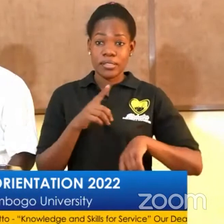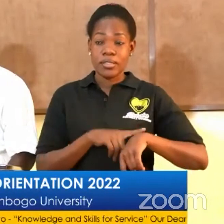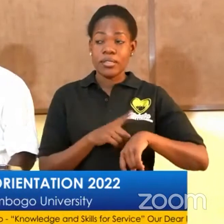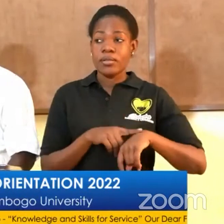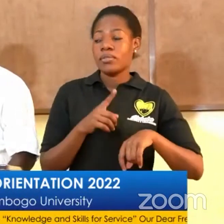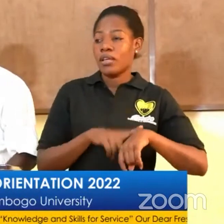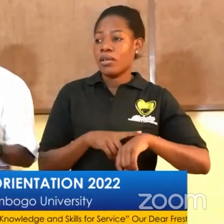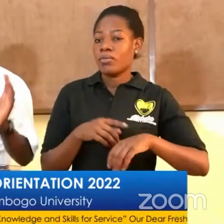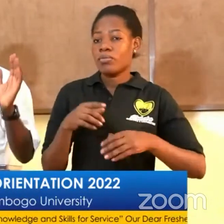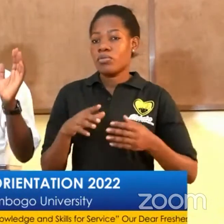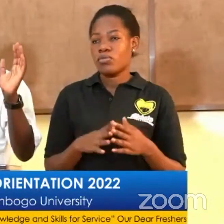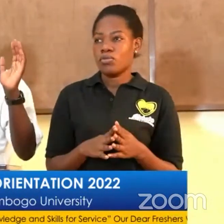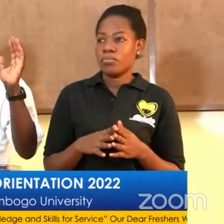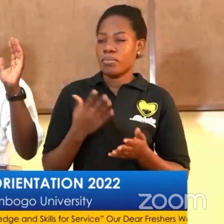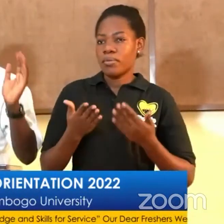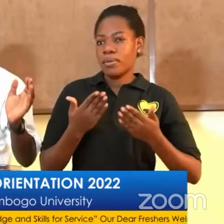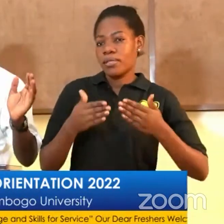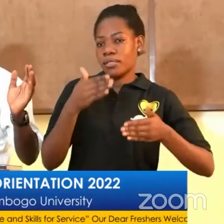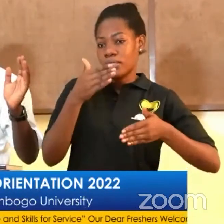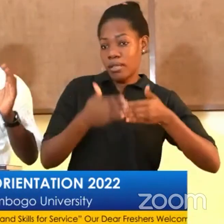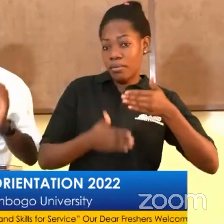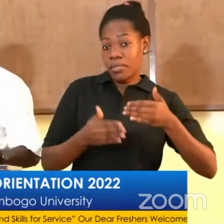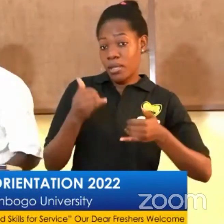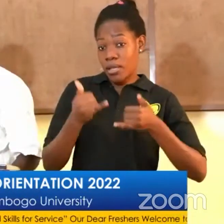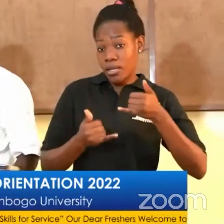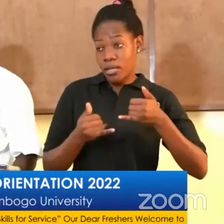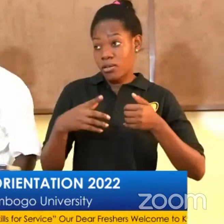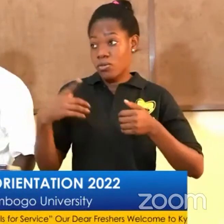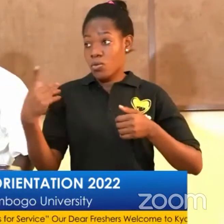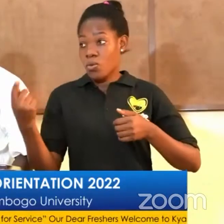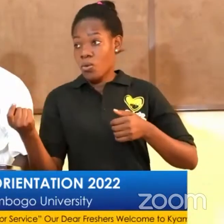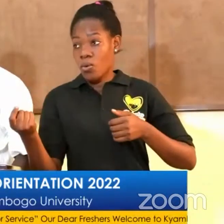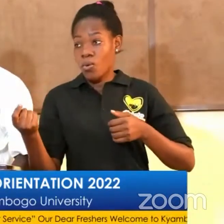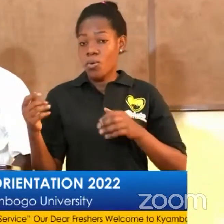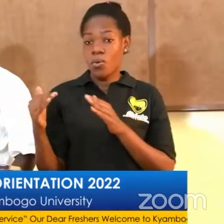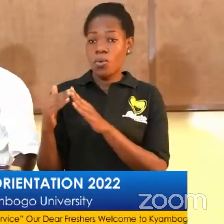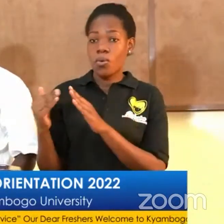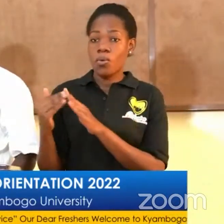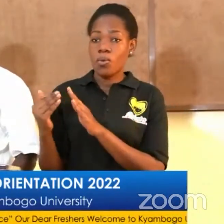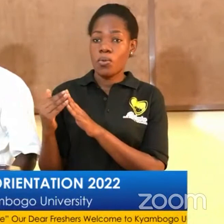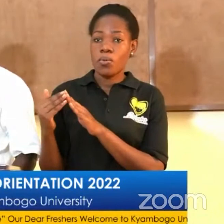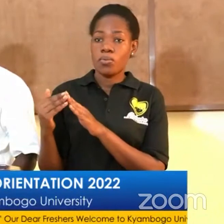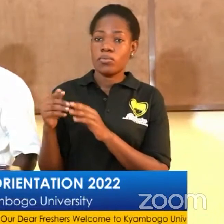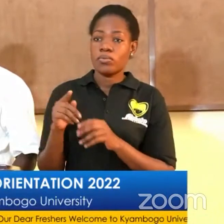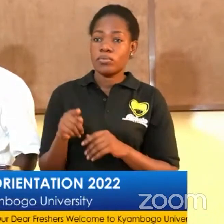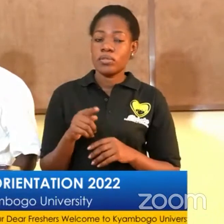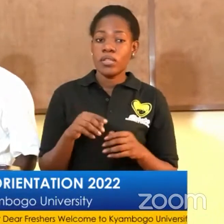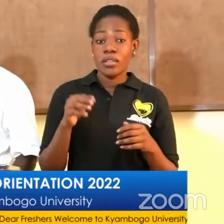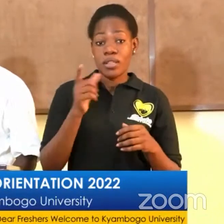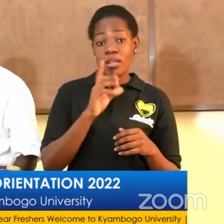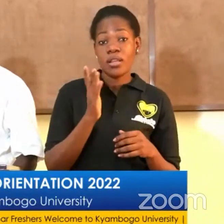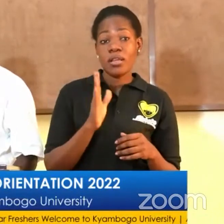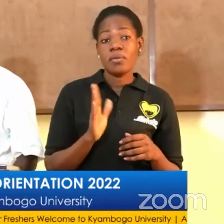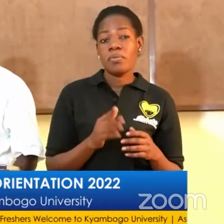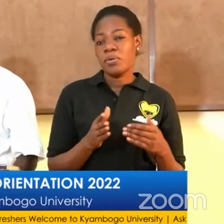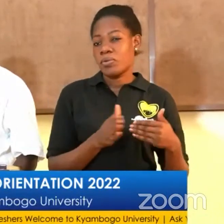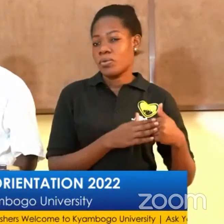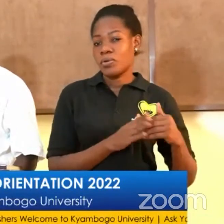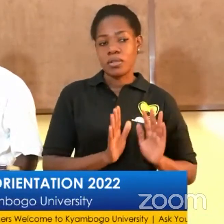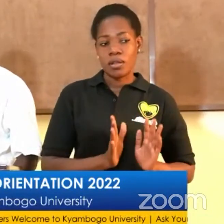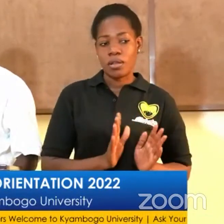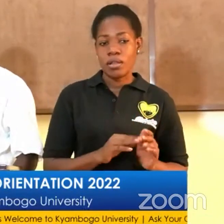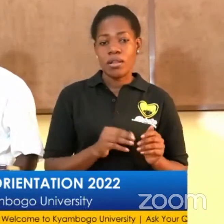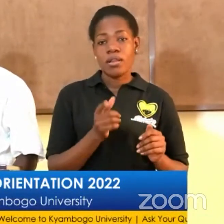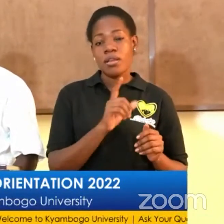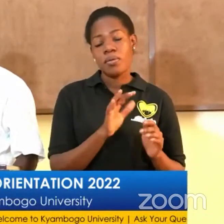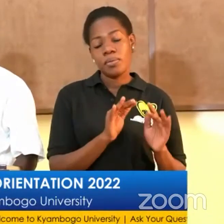semester has ended and you go back home, we shall not close the library. The library shall be